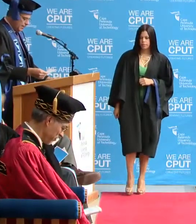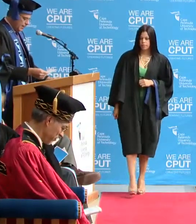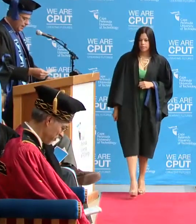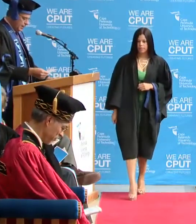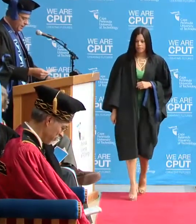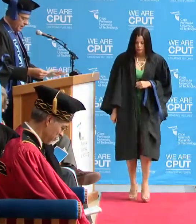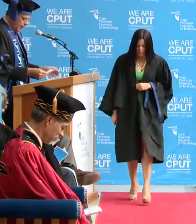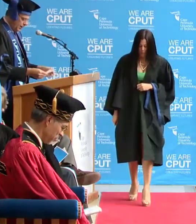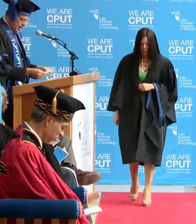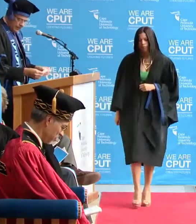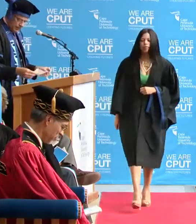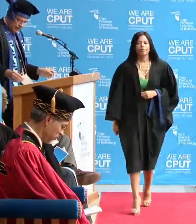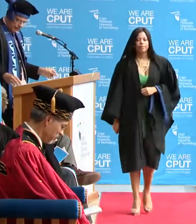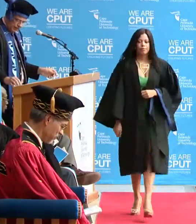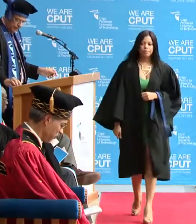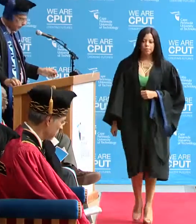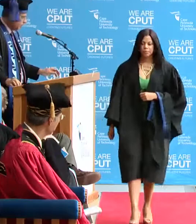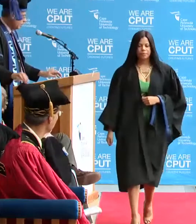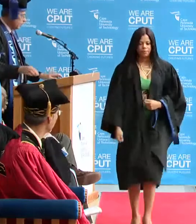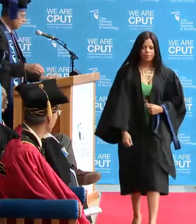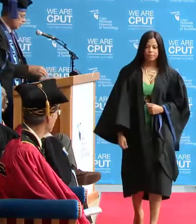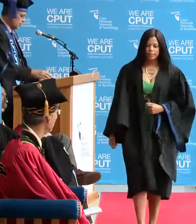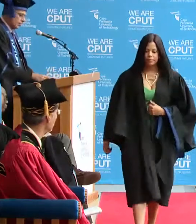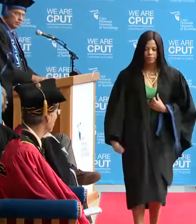Lizanne Abigail Oliver.